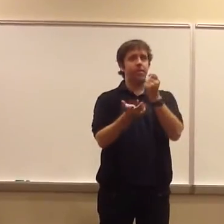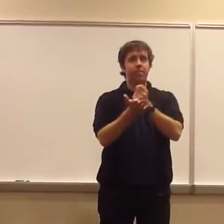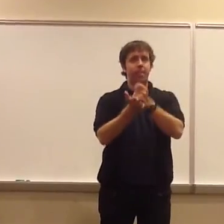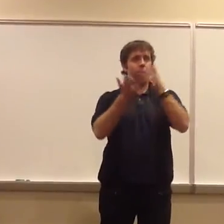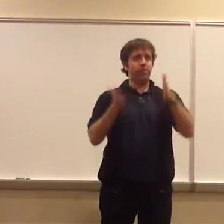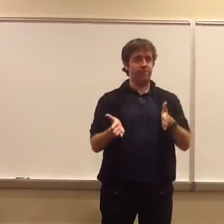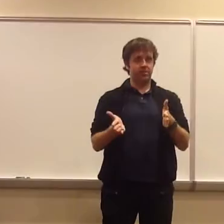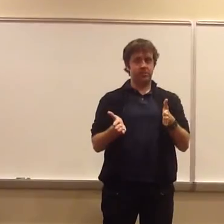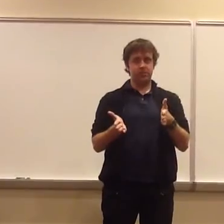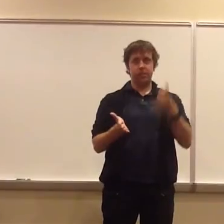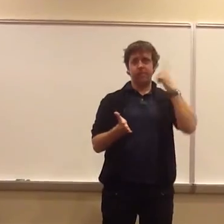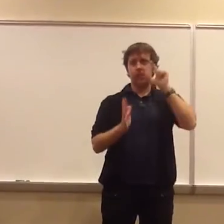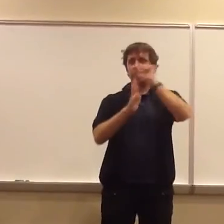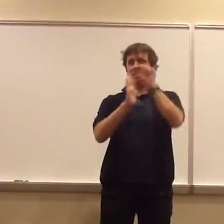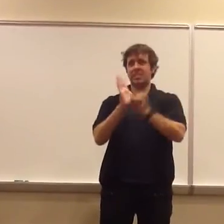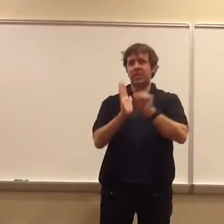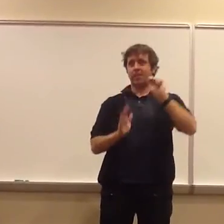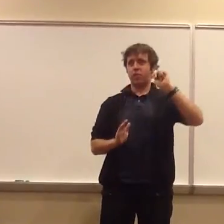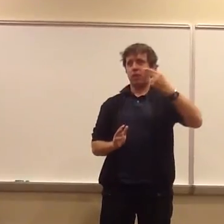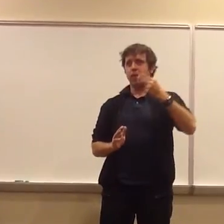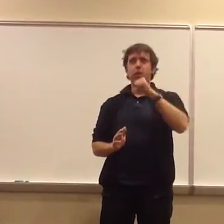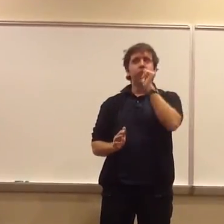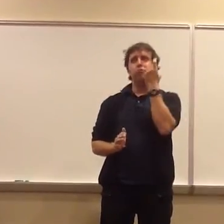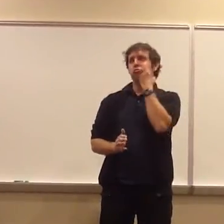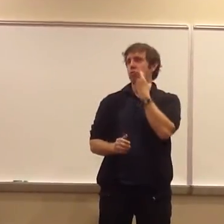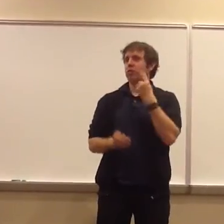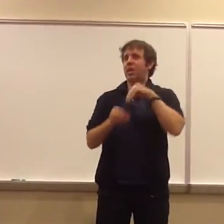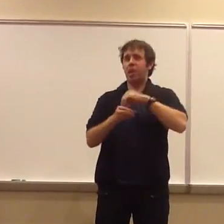deaf therapists.